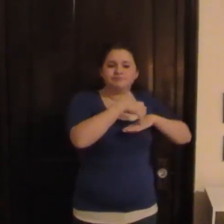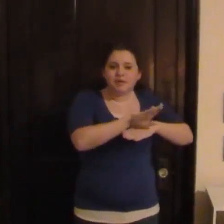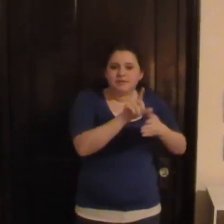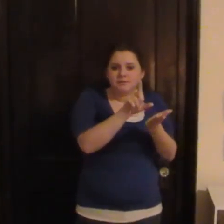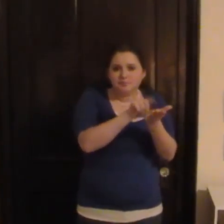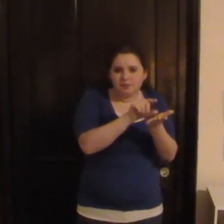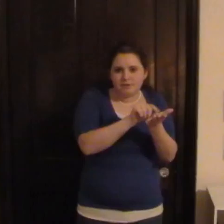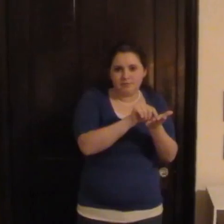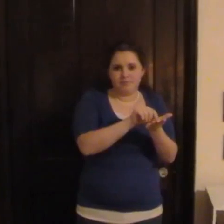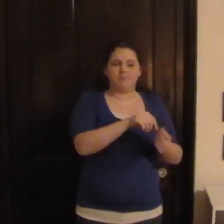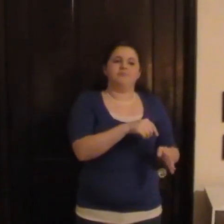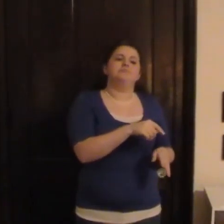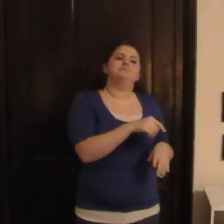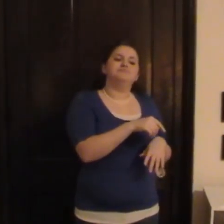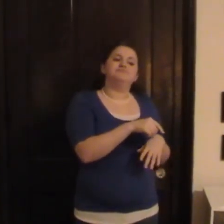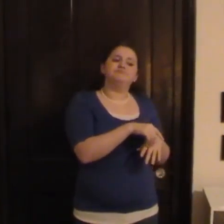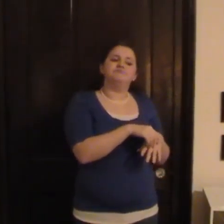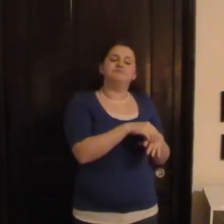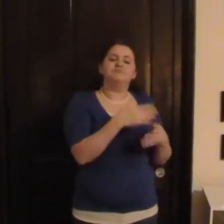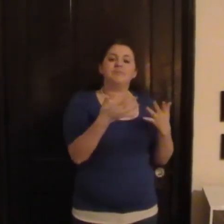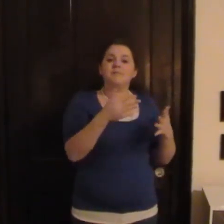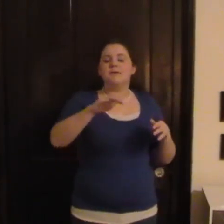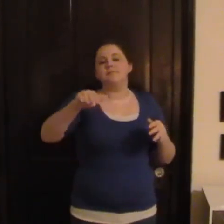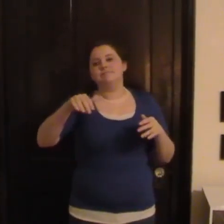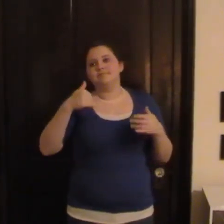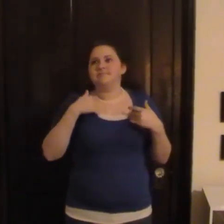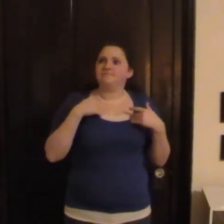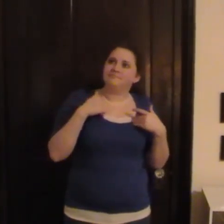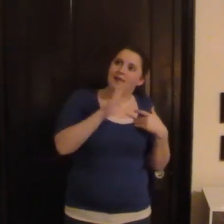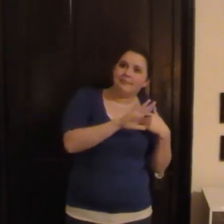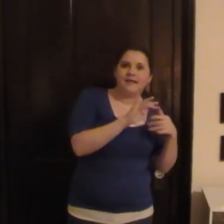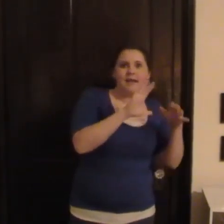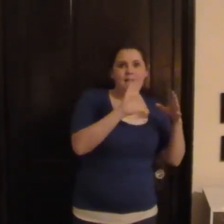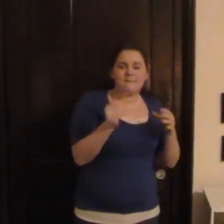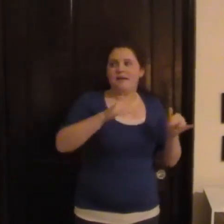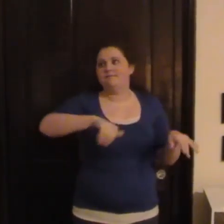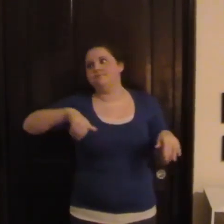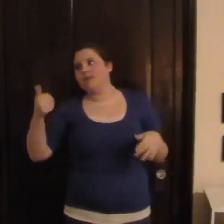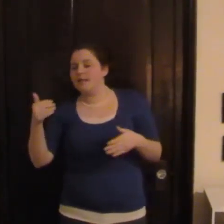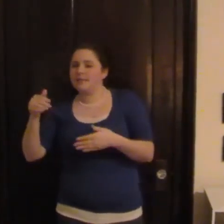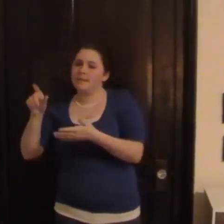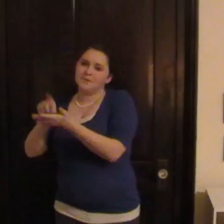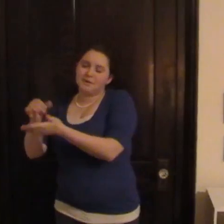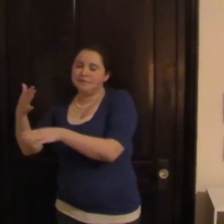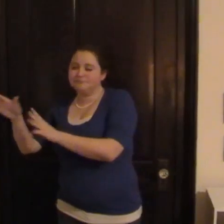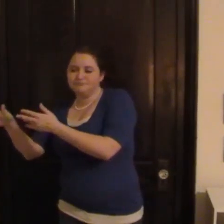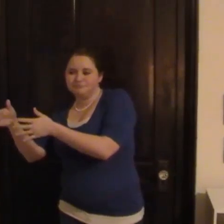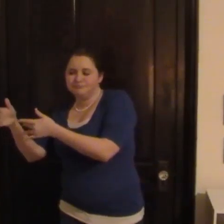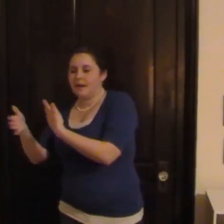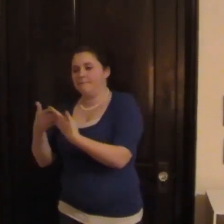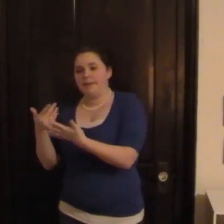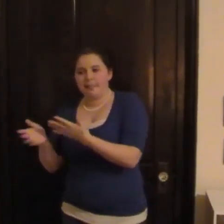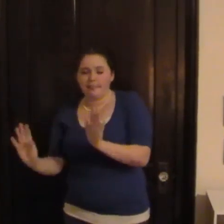have another corporation or other business handle that. But for those that do, you would then go to the printer and then you put your checks in, feed it